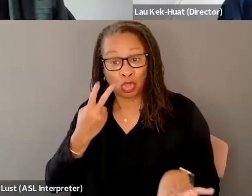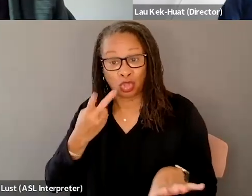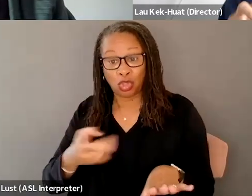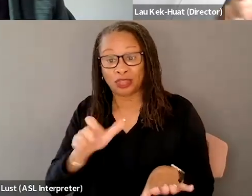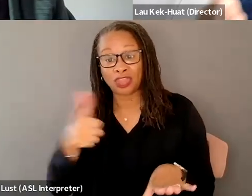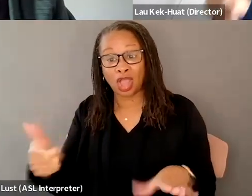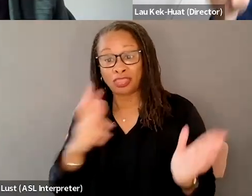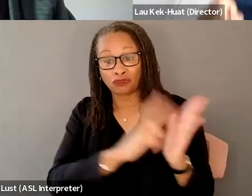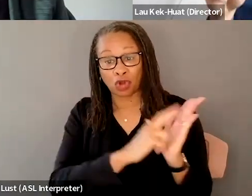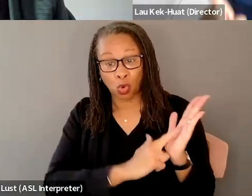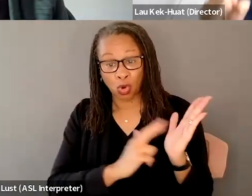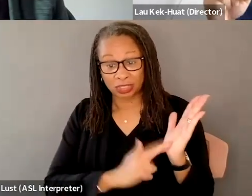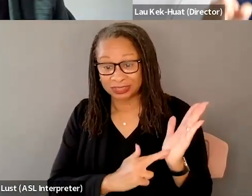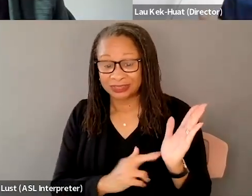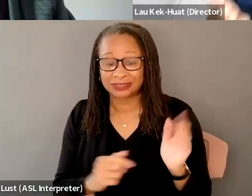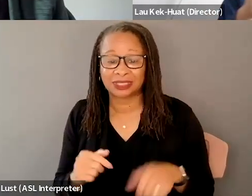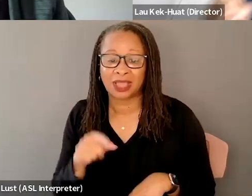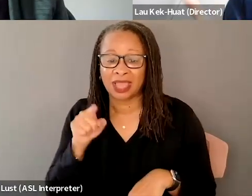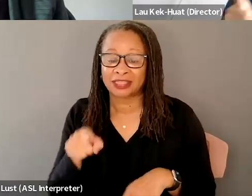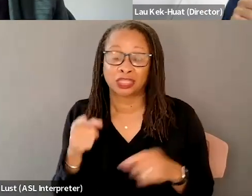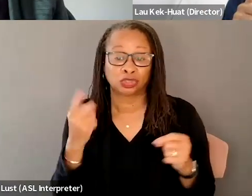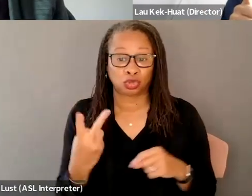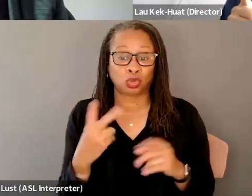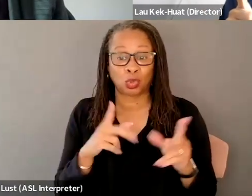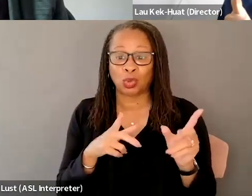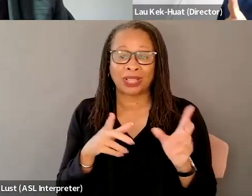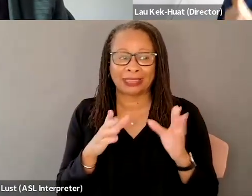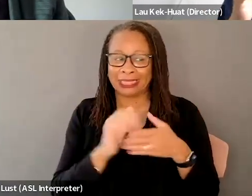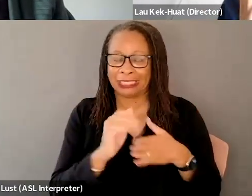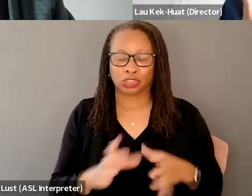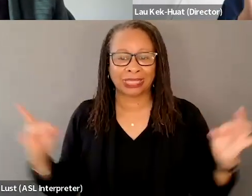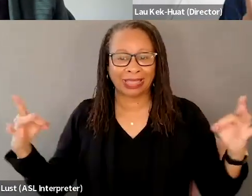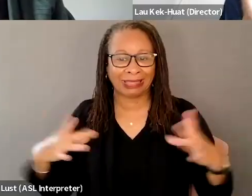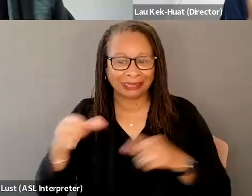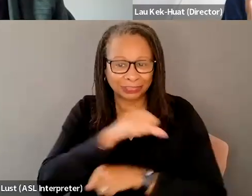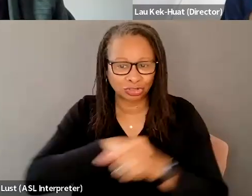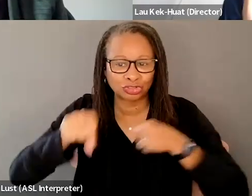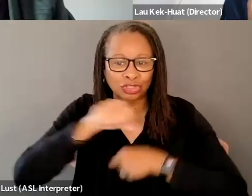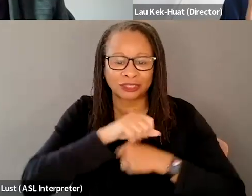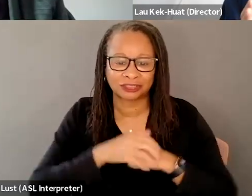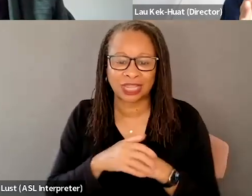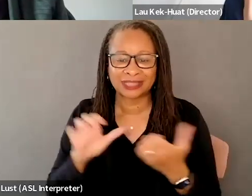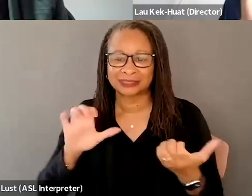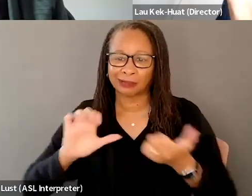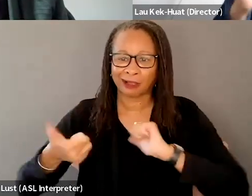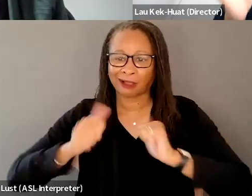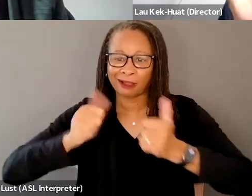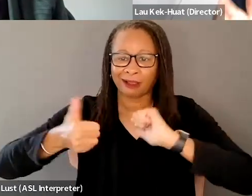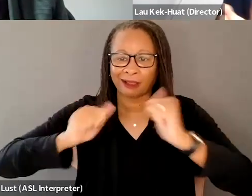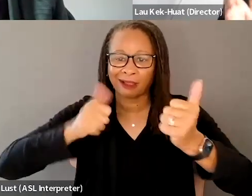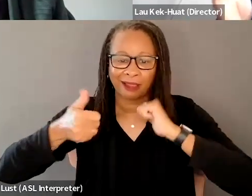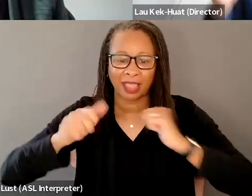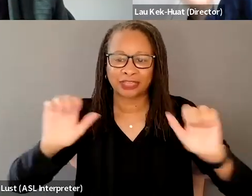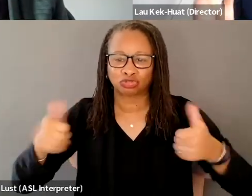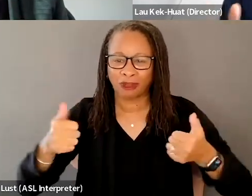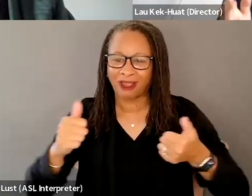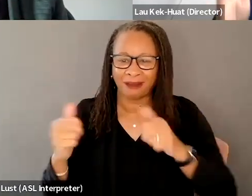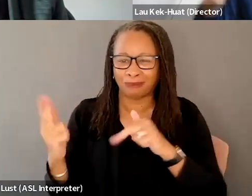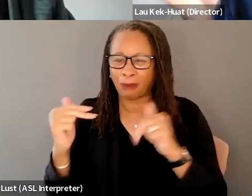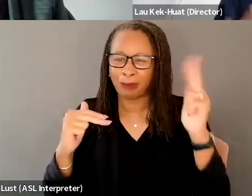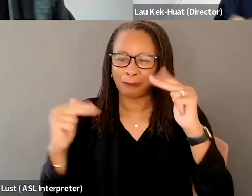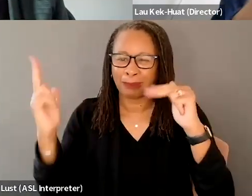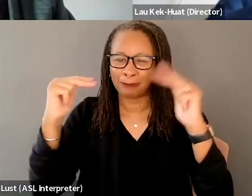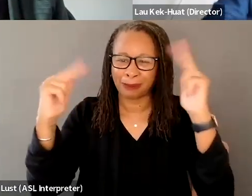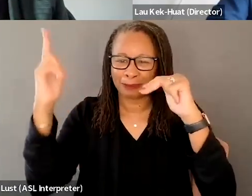the recording, these 2 leaders, they dislike each other. There is kind of like competing, like they try to fight who is the